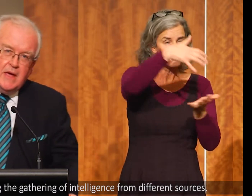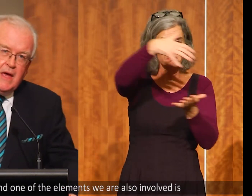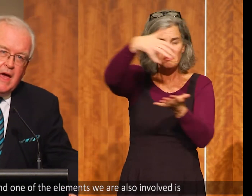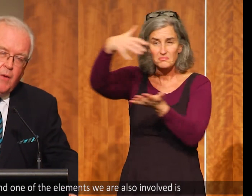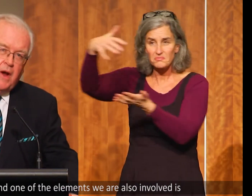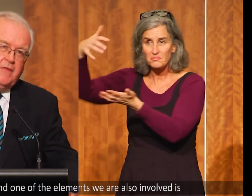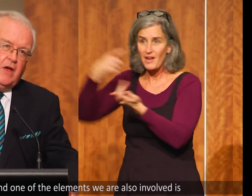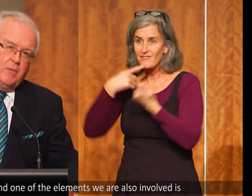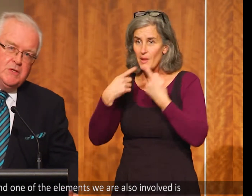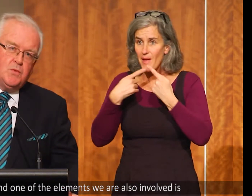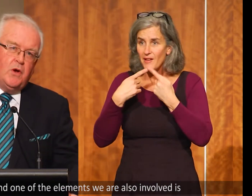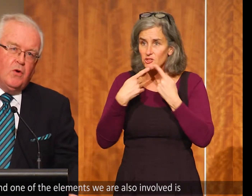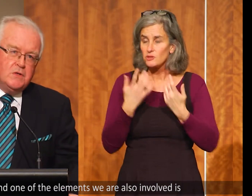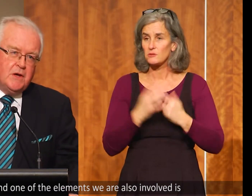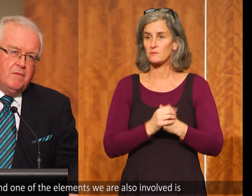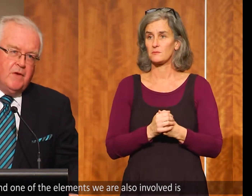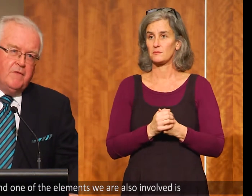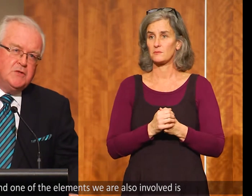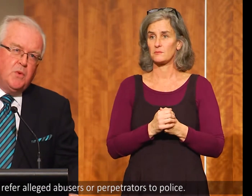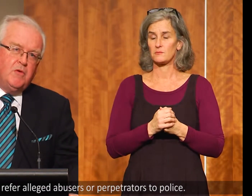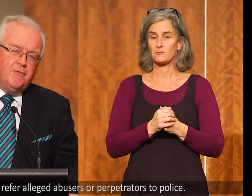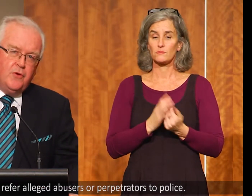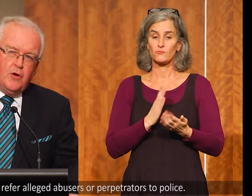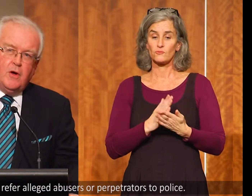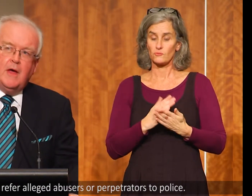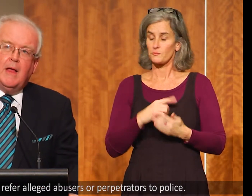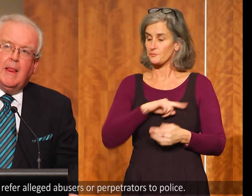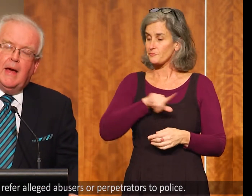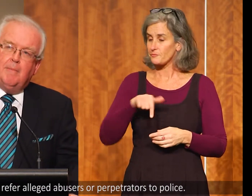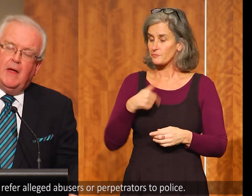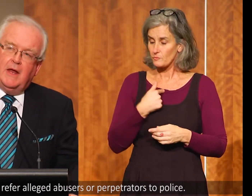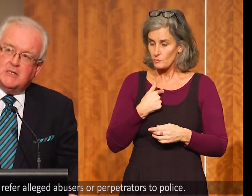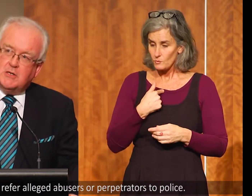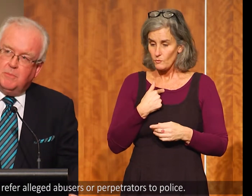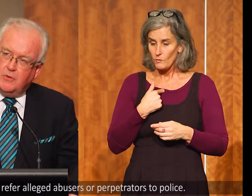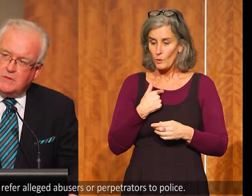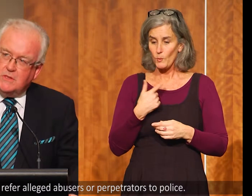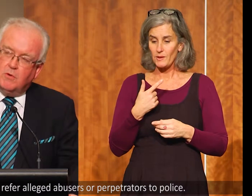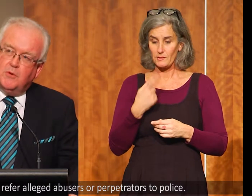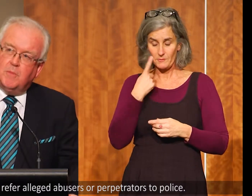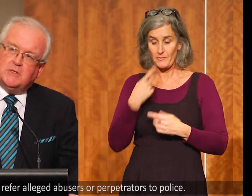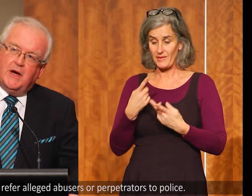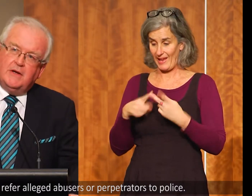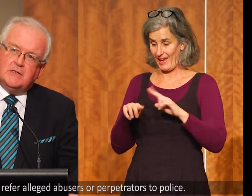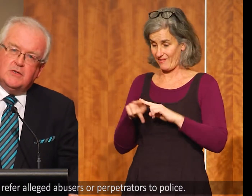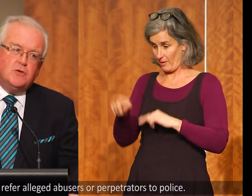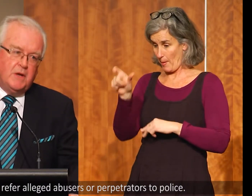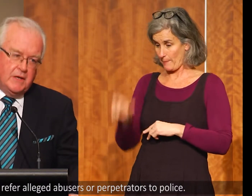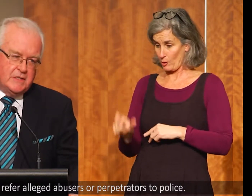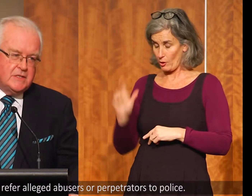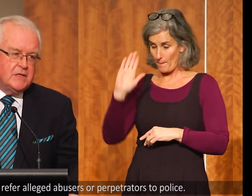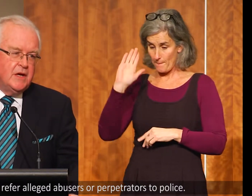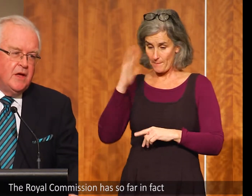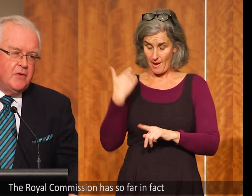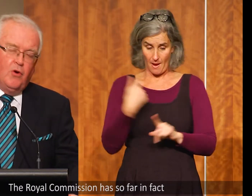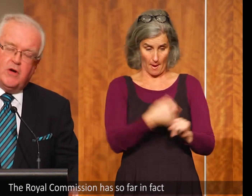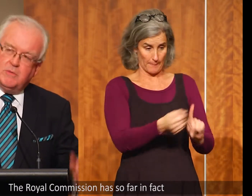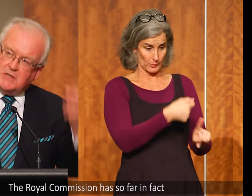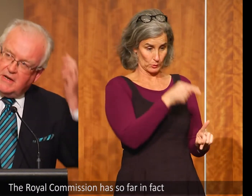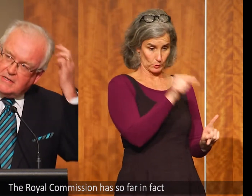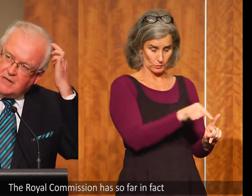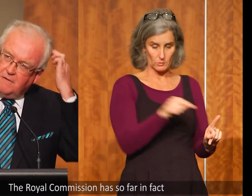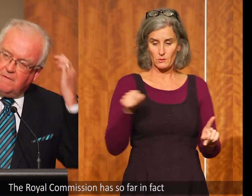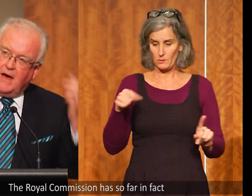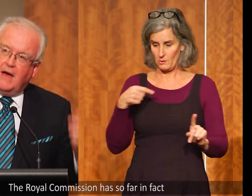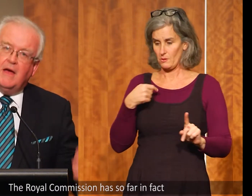sources. And one of the elements we also involve is we refer alleged abusers or perpetrators to police. The Royal